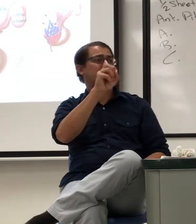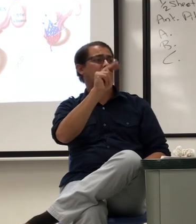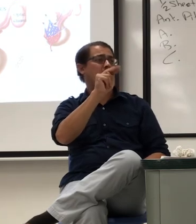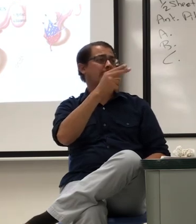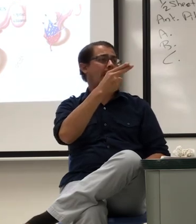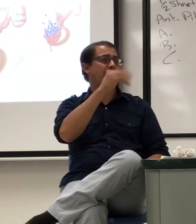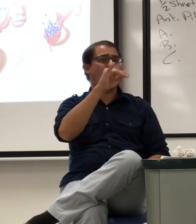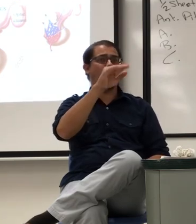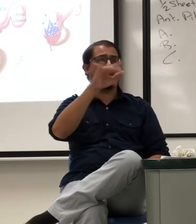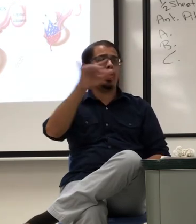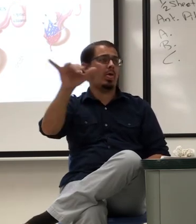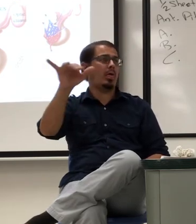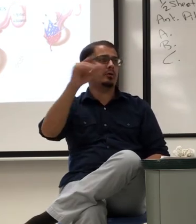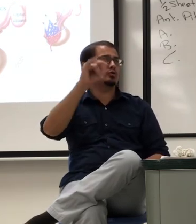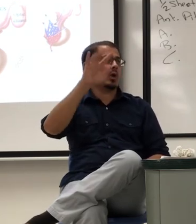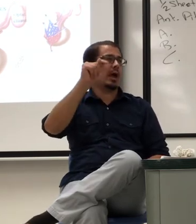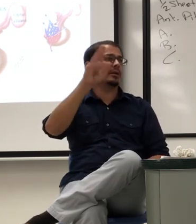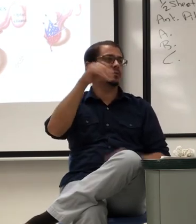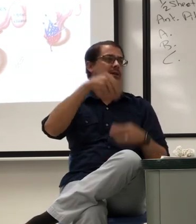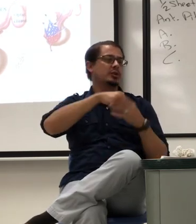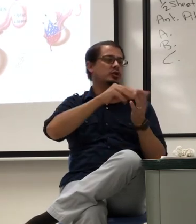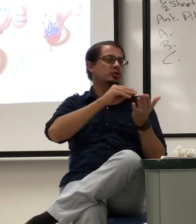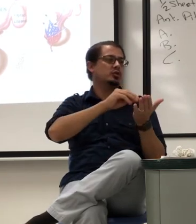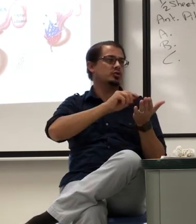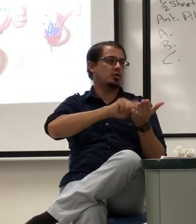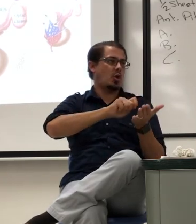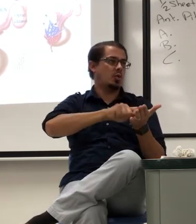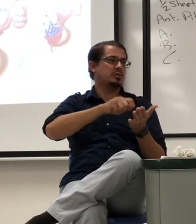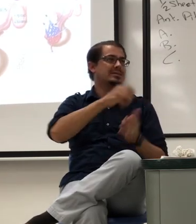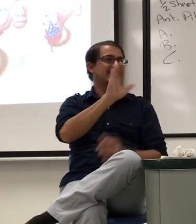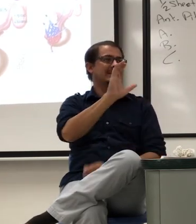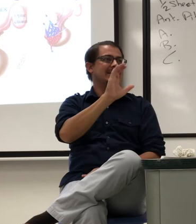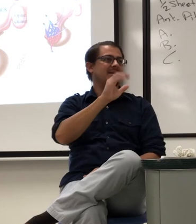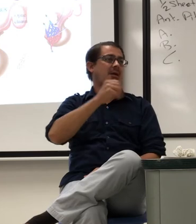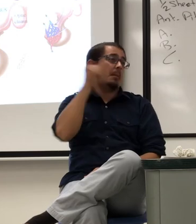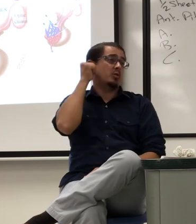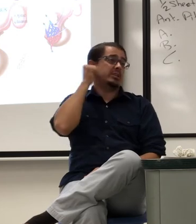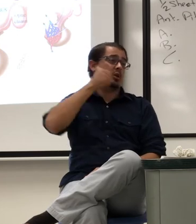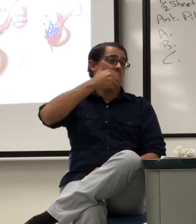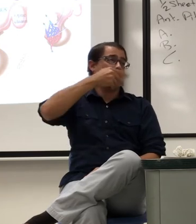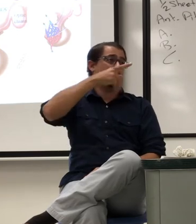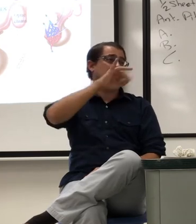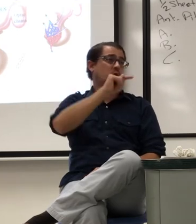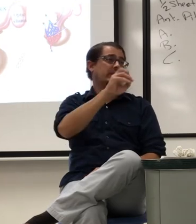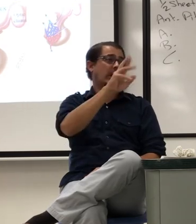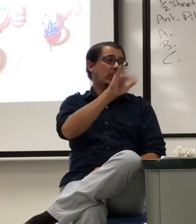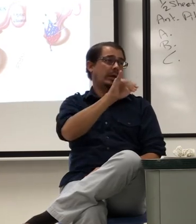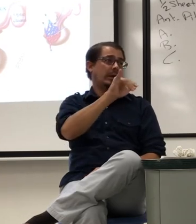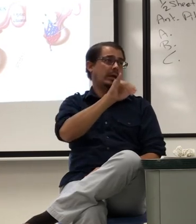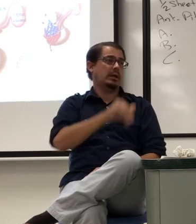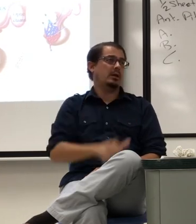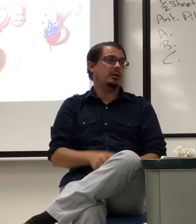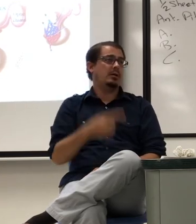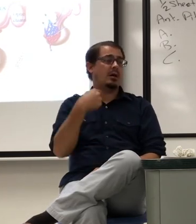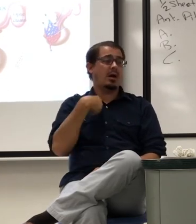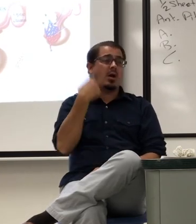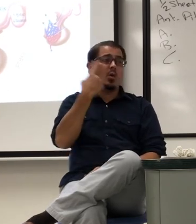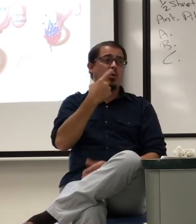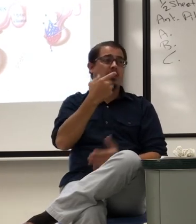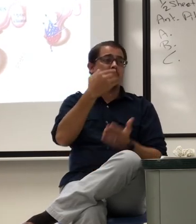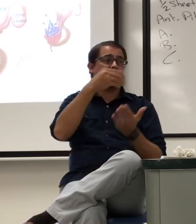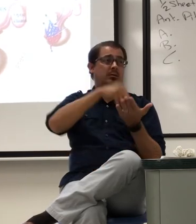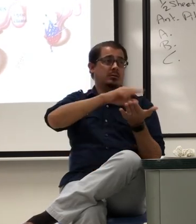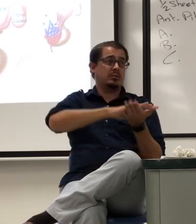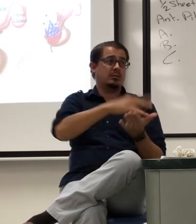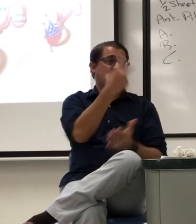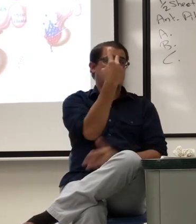tract, that should be in your notes. And then C is just pointing to the posterior pituitary. I only listed two